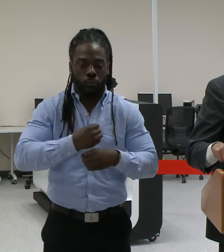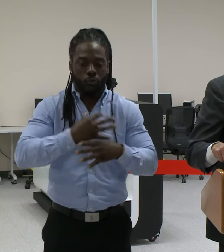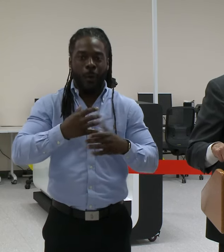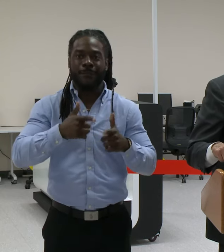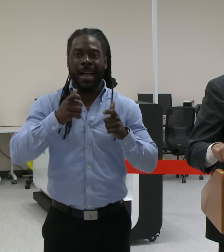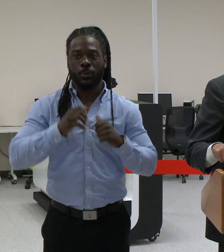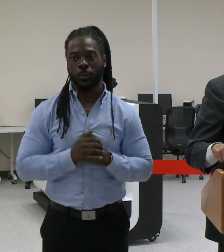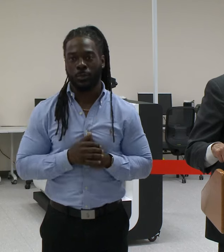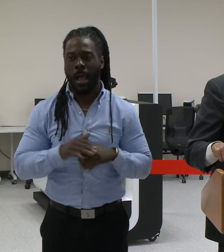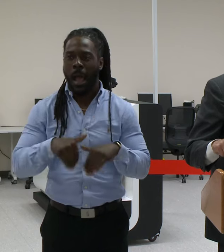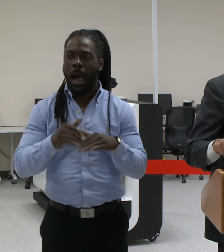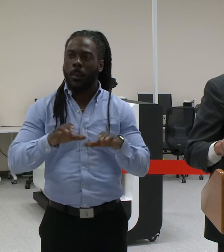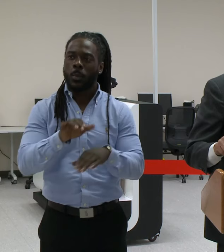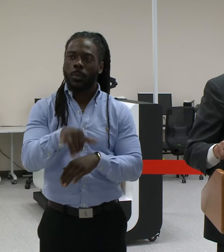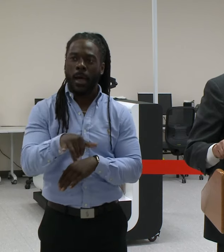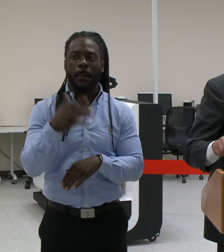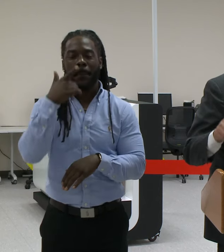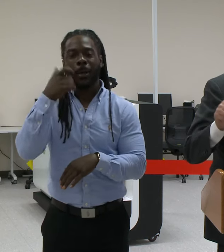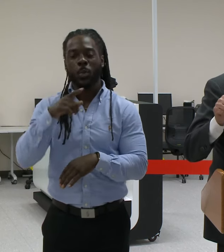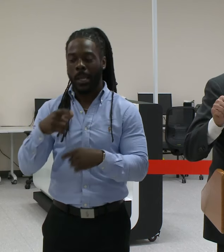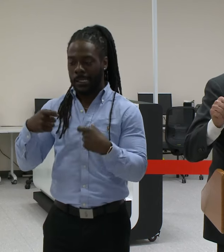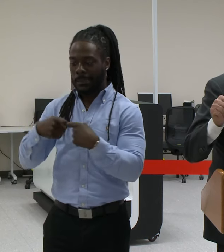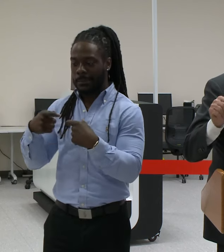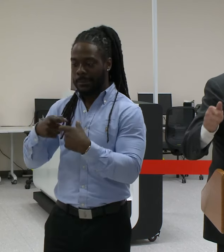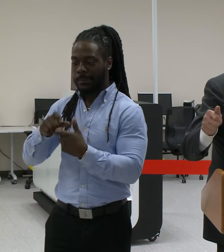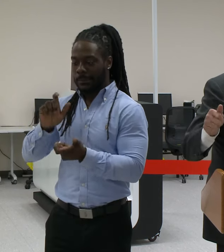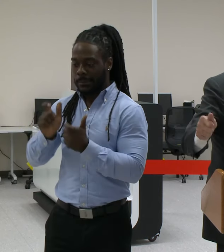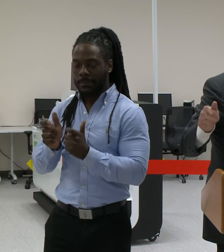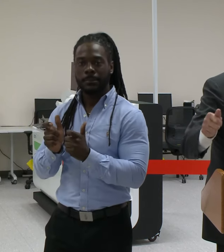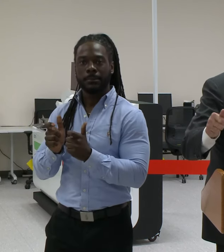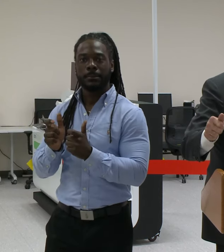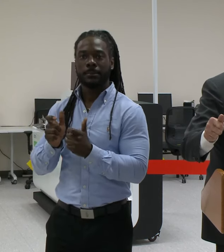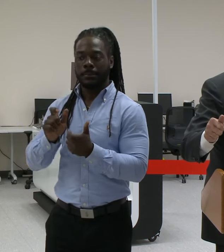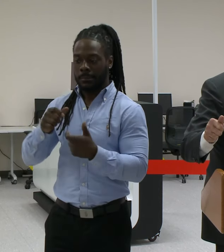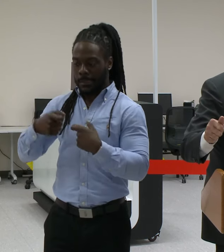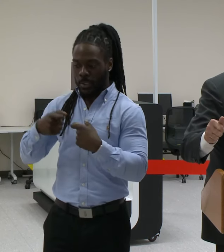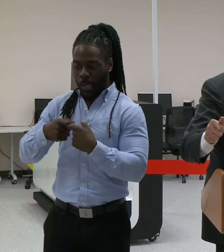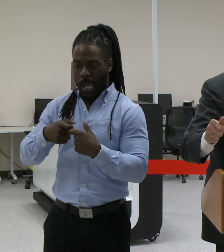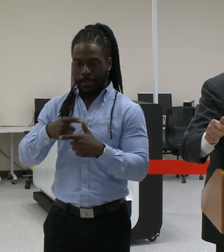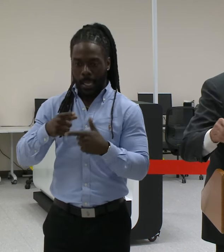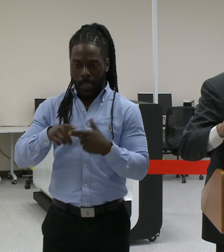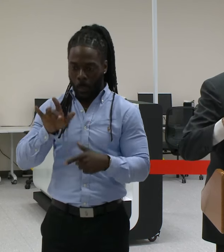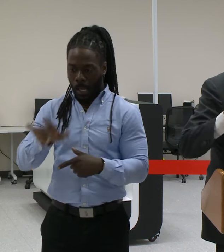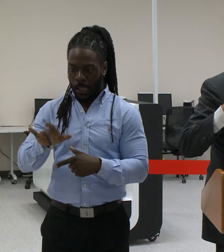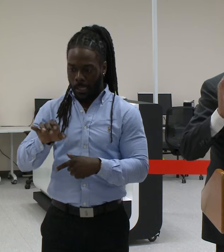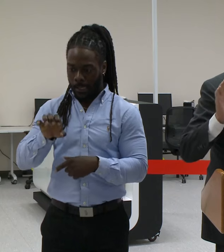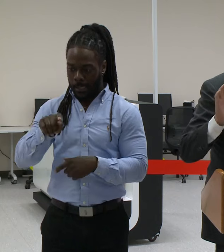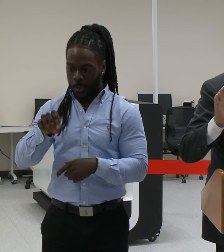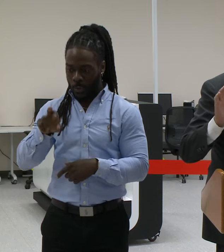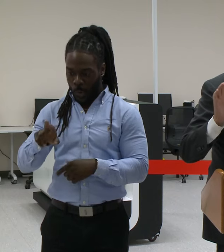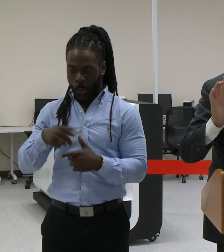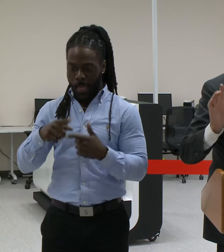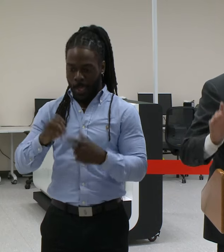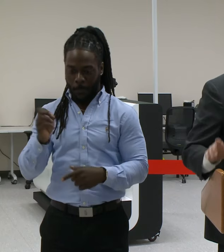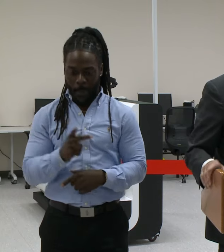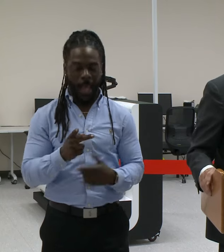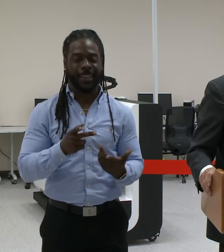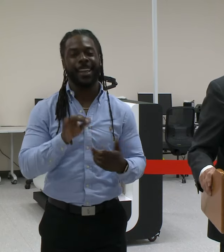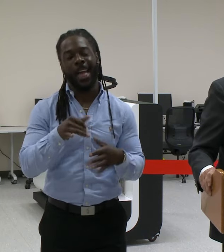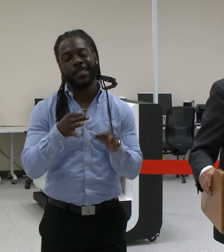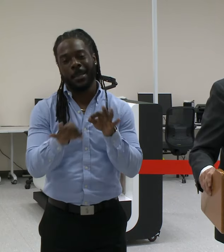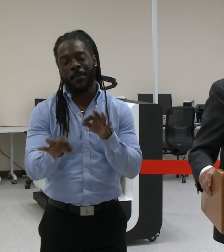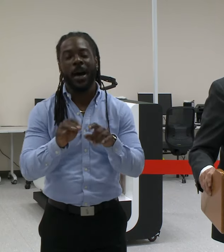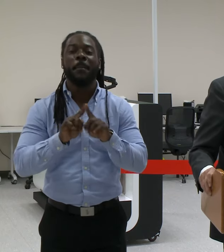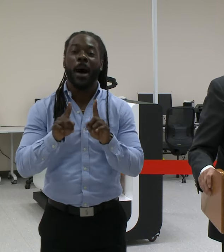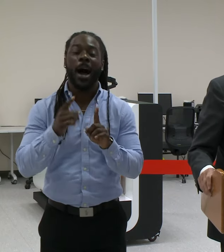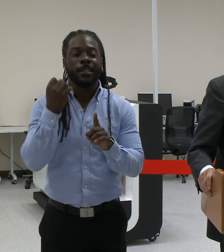And how do we do that? Because we digitized it and we hit enter and it comes back. And that's an oversimplification, I understand